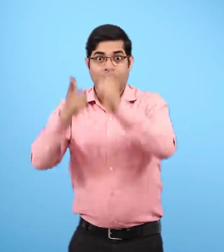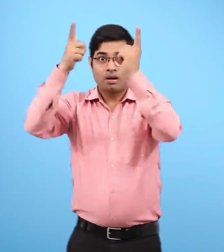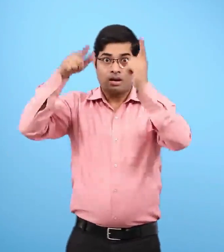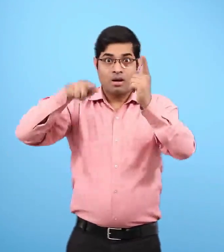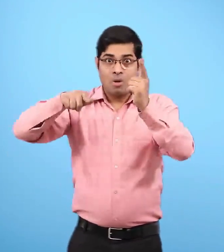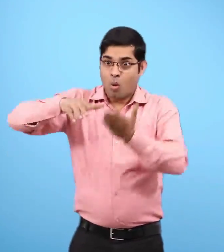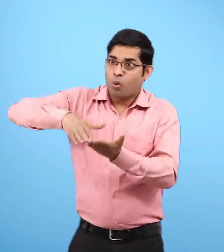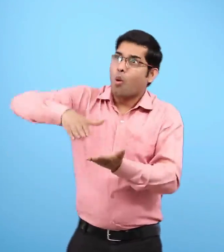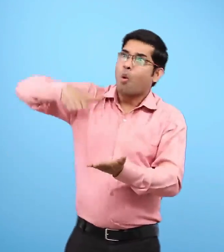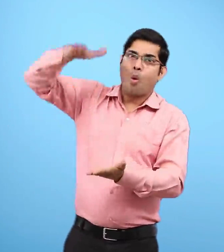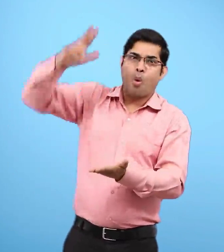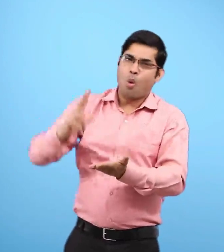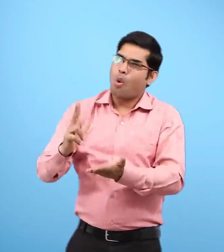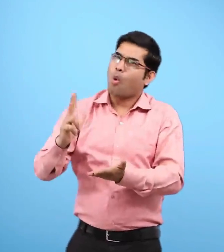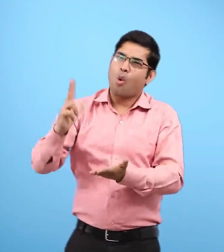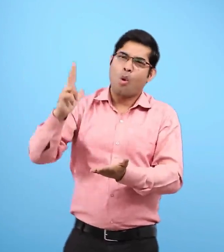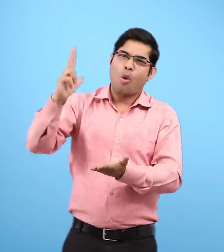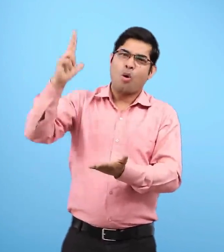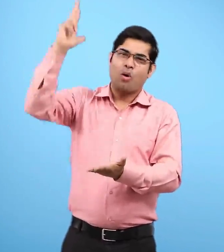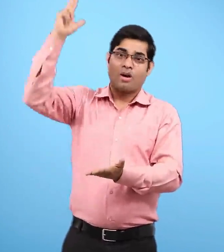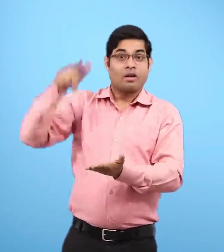Tree is much taller than you are.